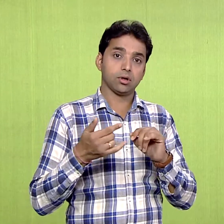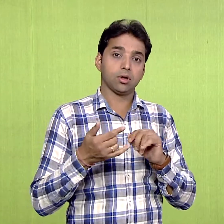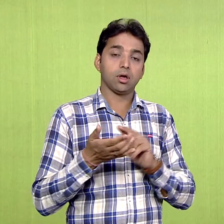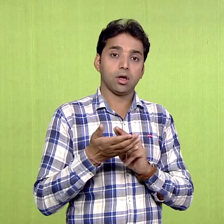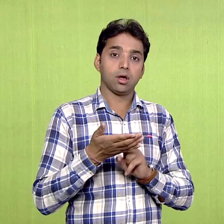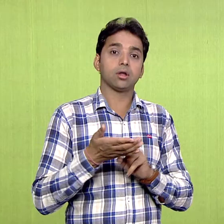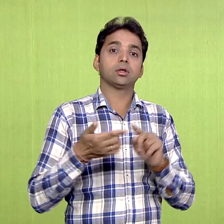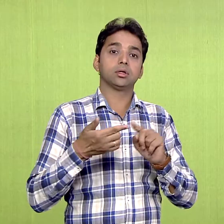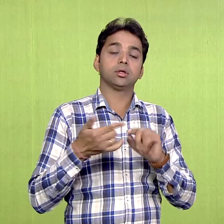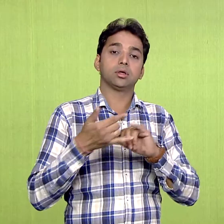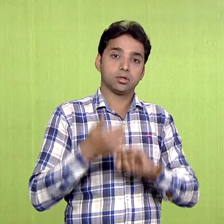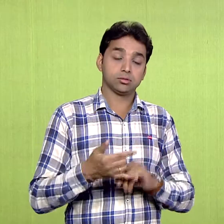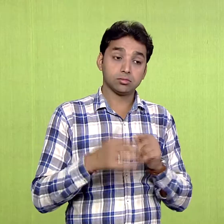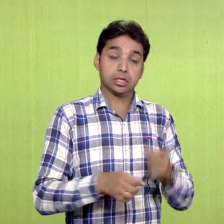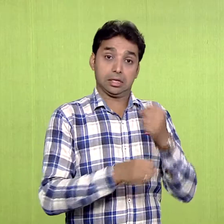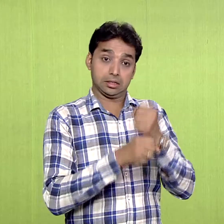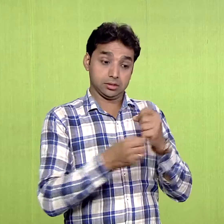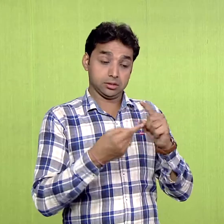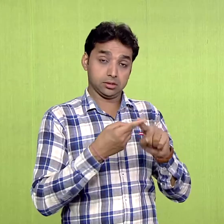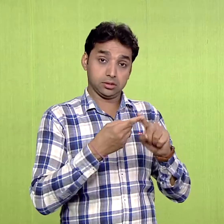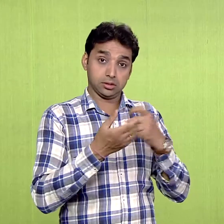The Greek ambassador